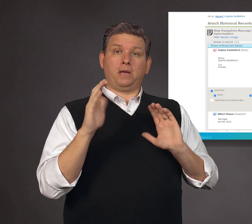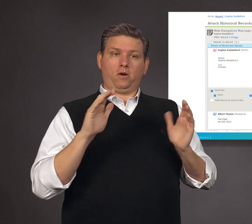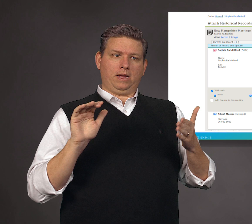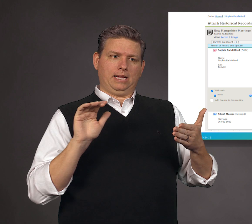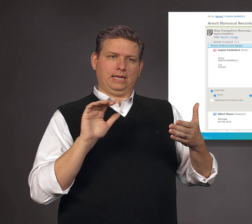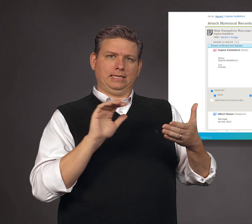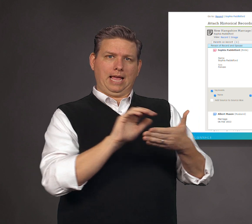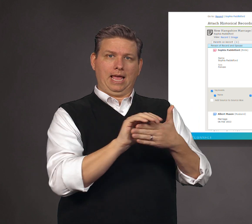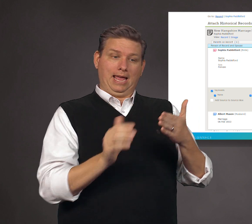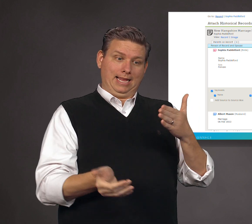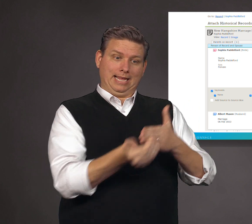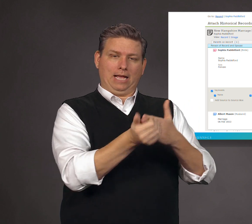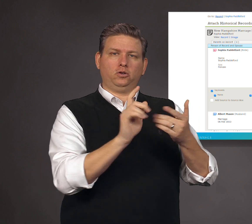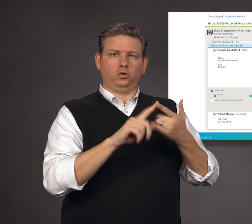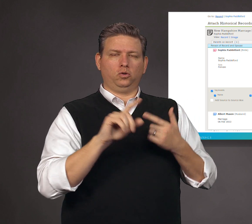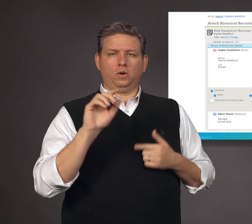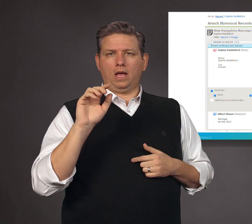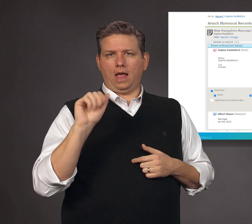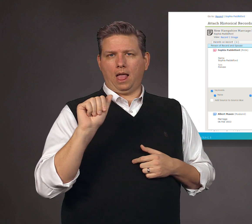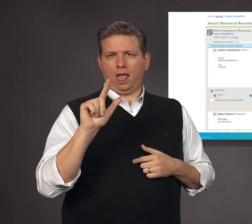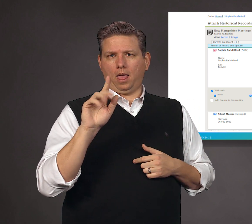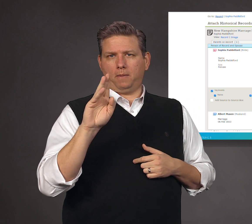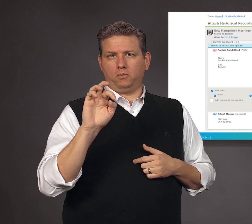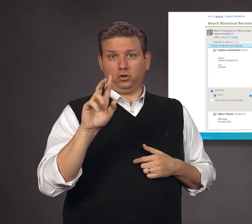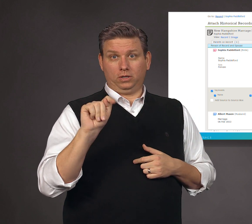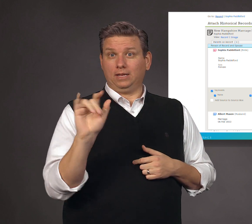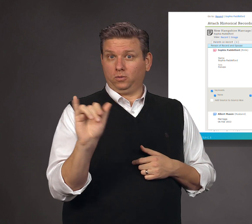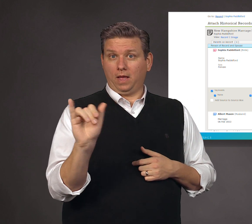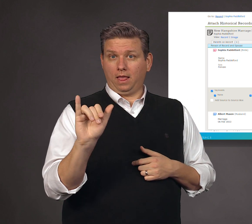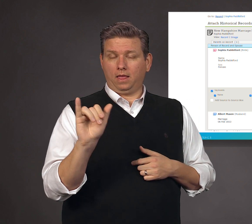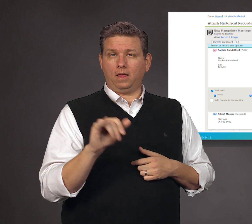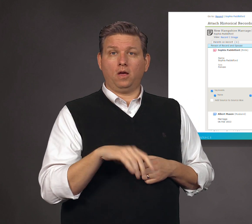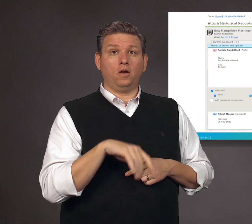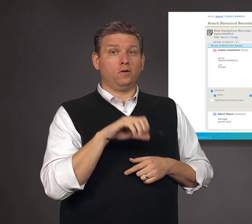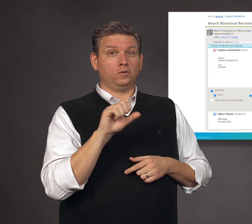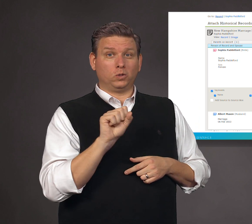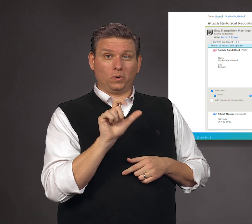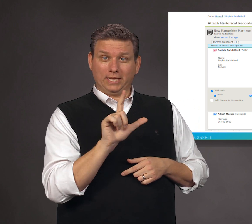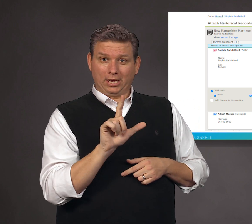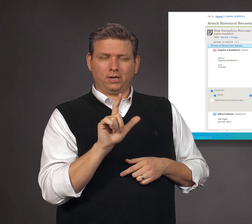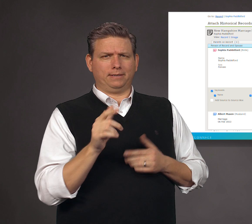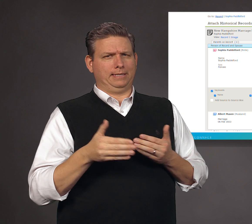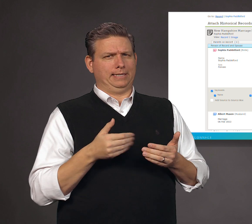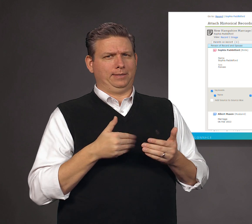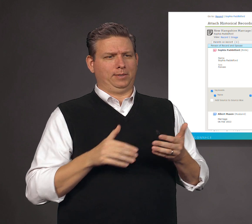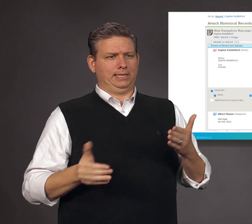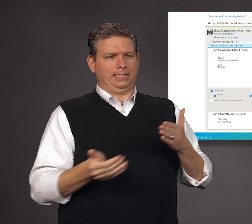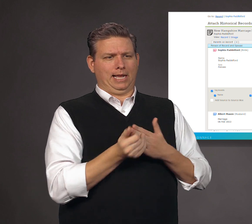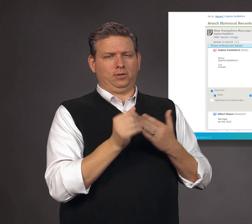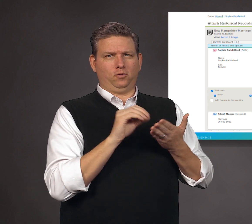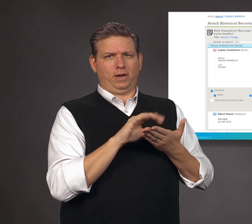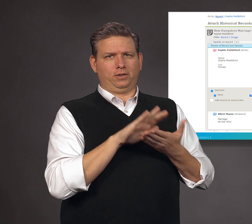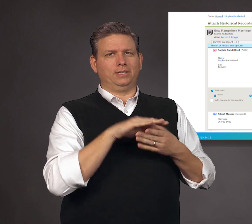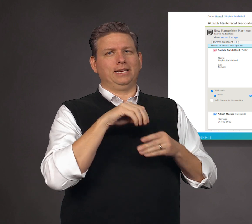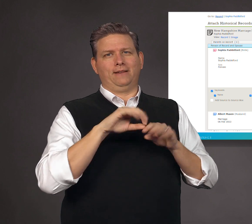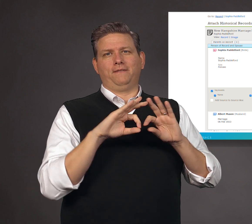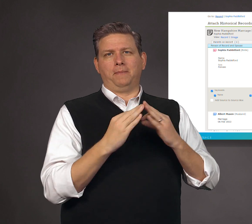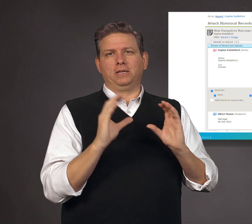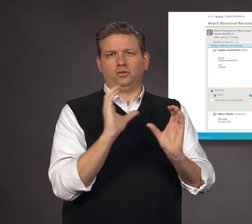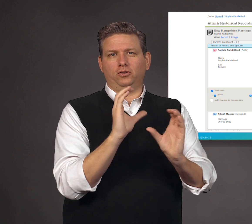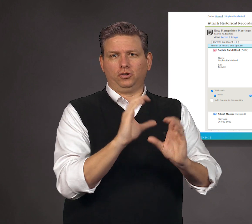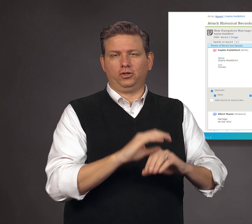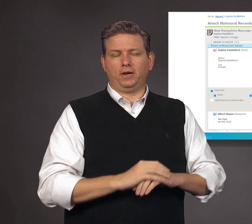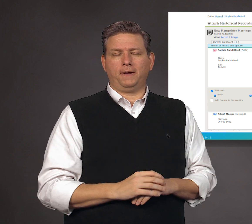to Albert. As you can see, Source Linker makes it very easy to analyze and attach records found within FamilySearch.